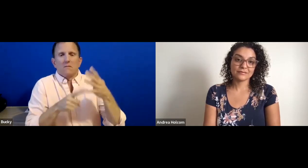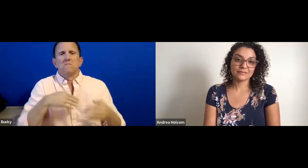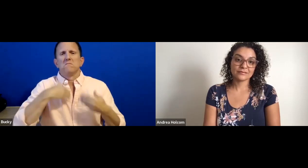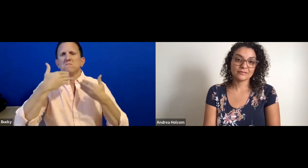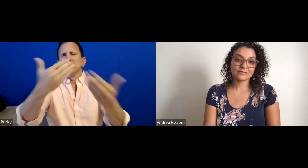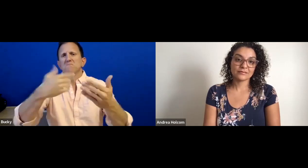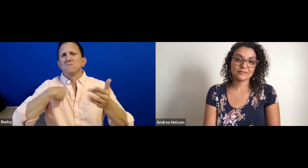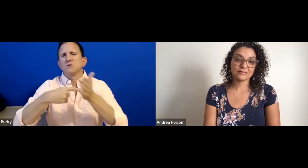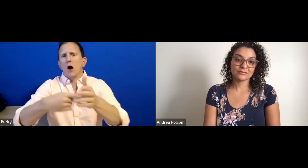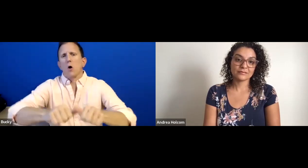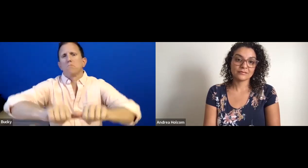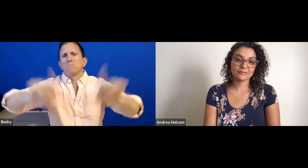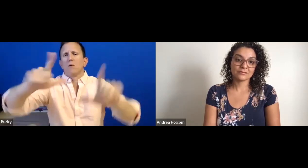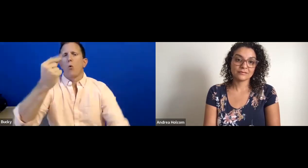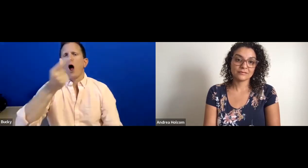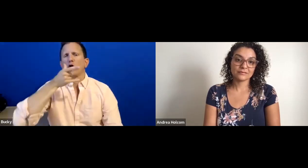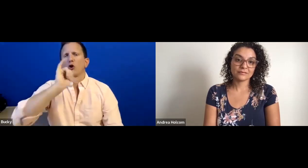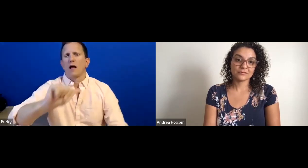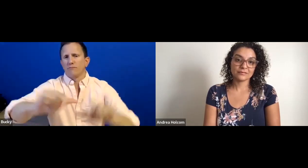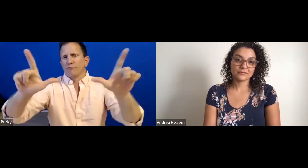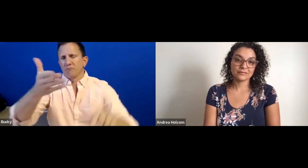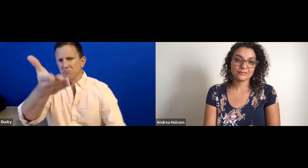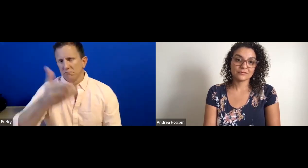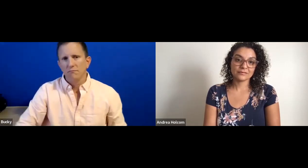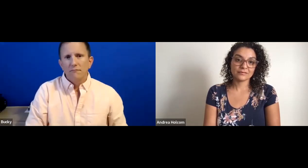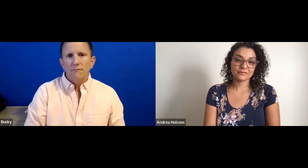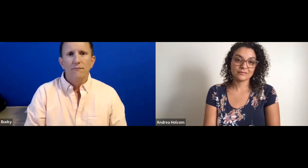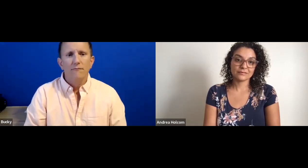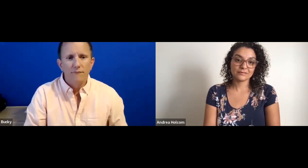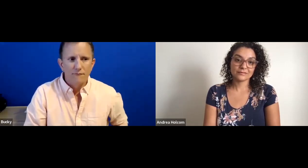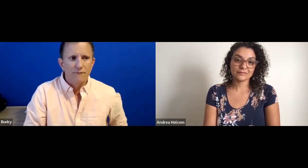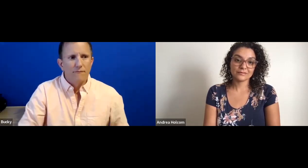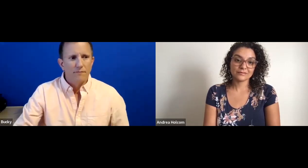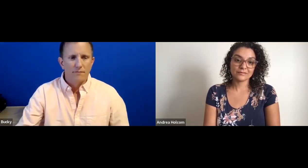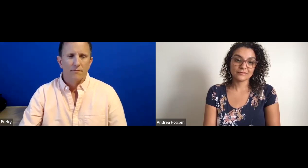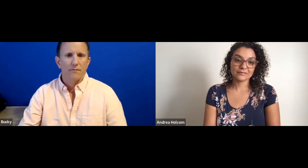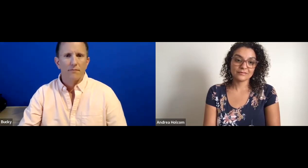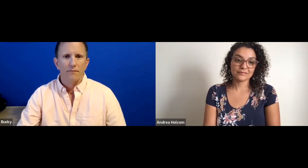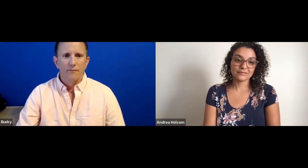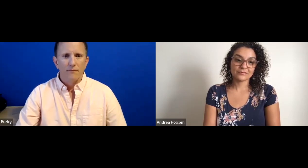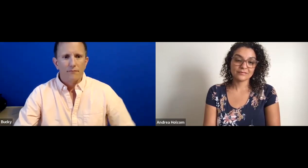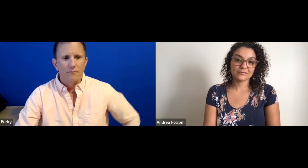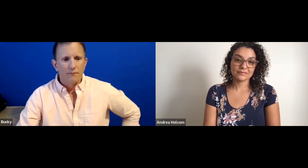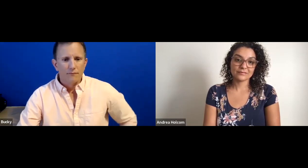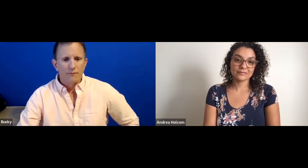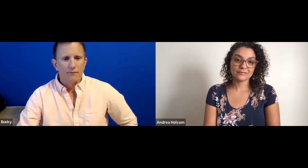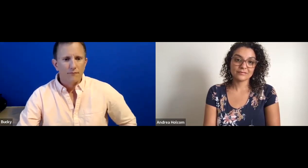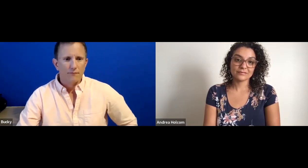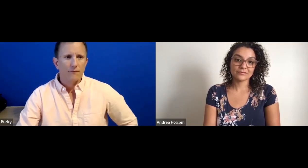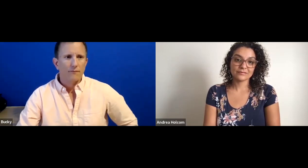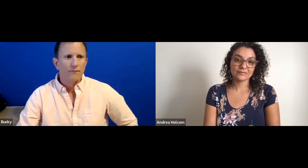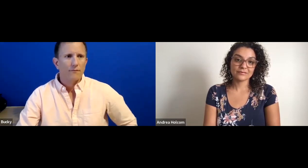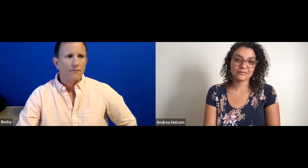interpreter. And so as we sent that request out, the wording of that request is as follows. We'll show it on the screen in a